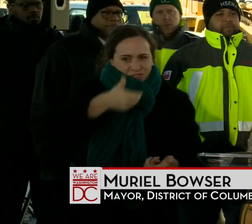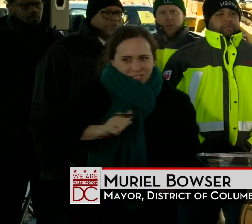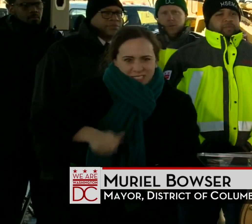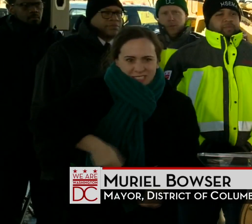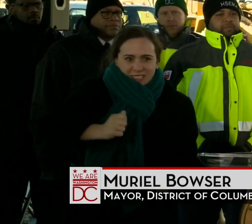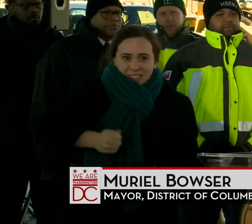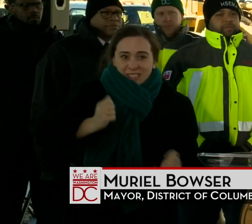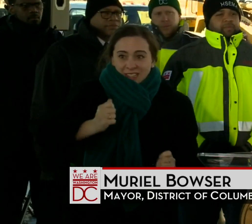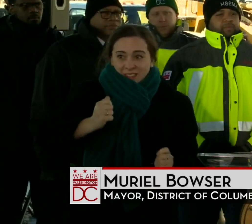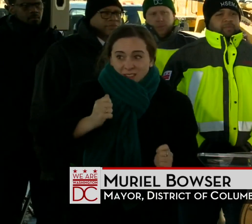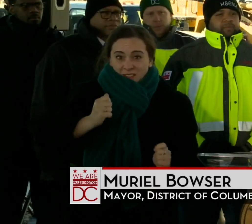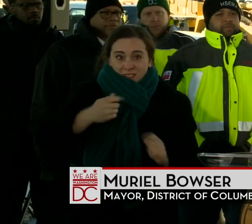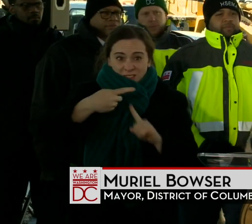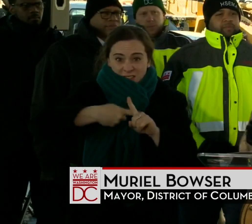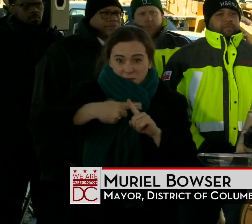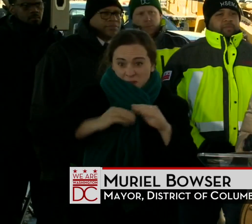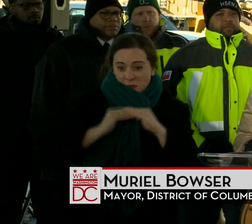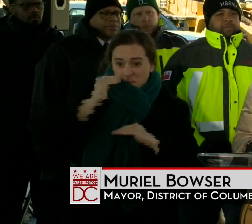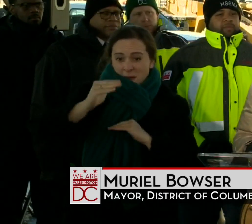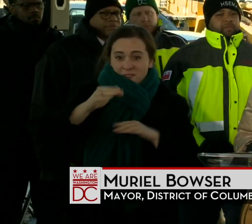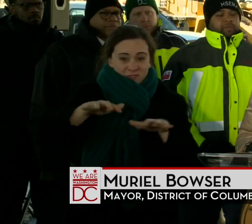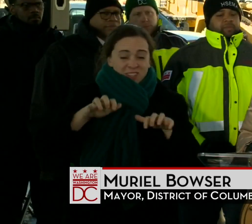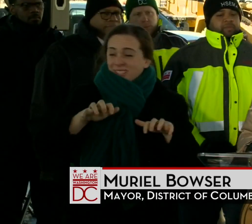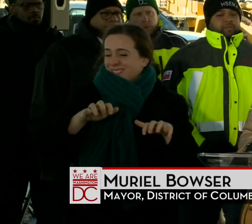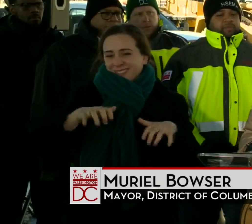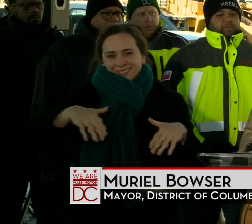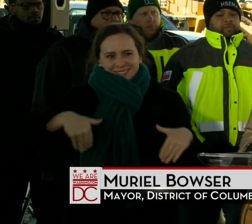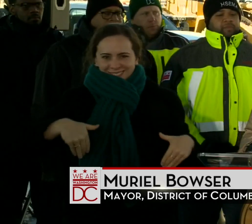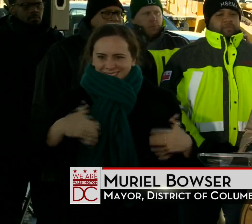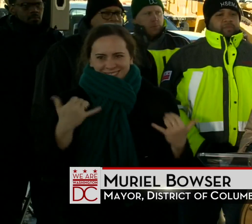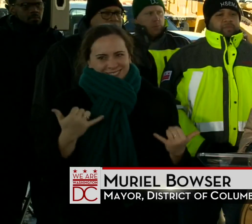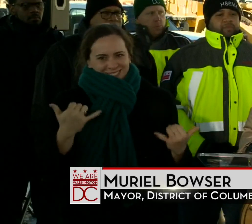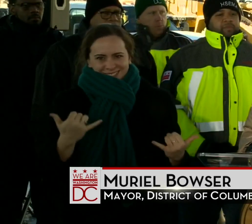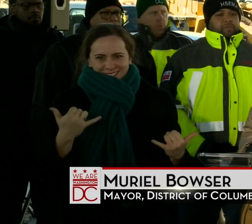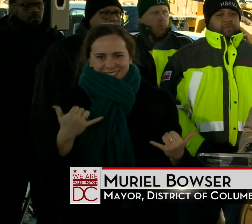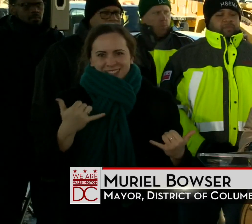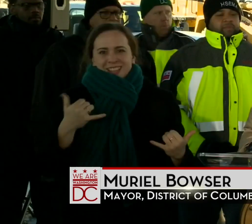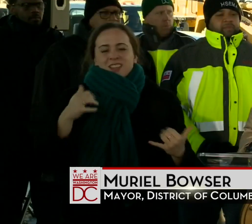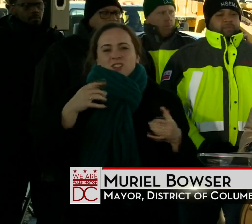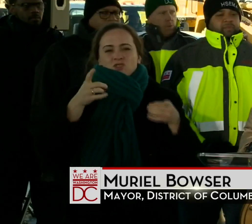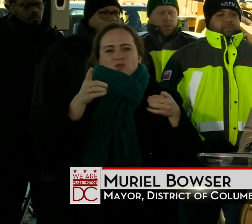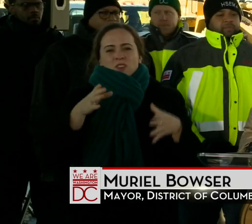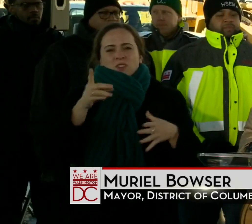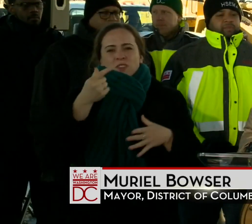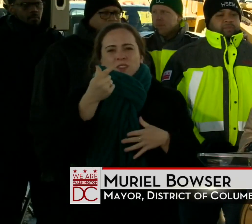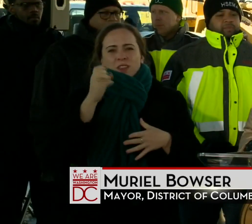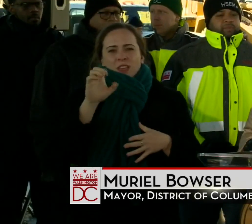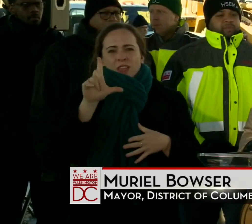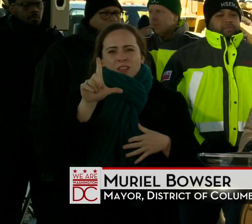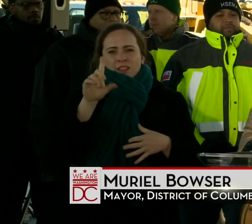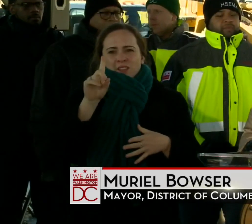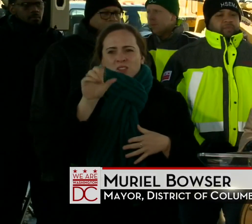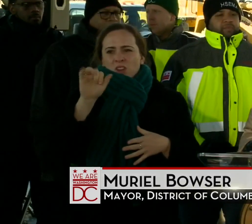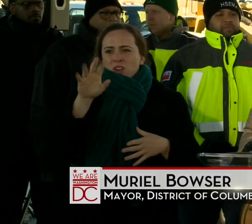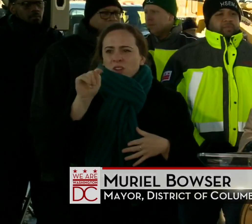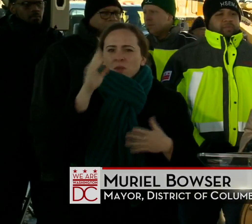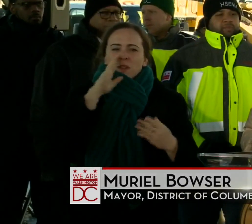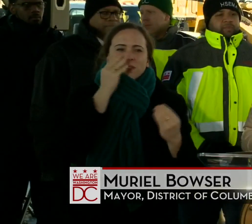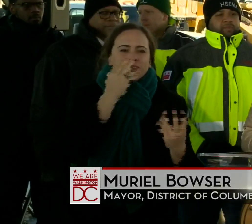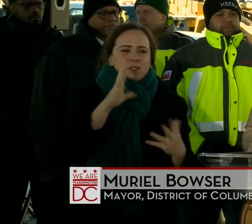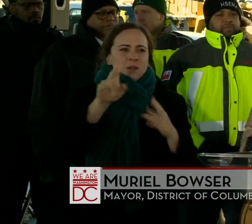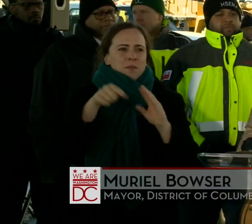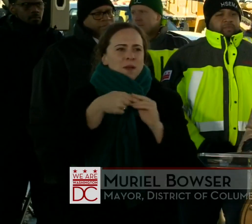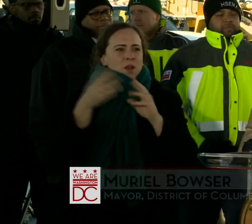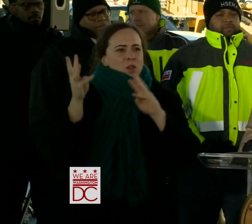above freezing today. I'm not sure if that, and Director Geldhart will come and give us a specific update about the weather